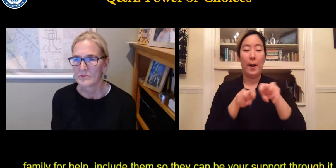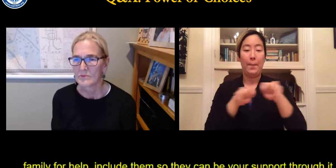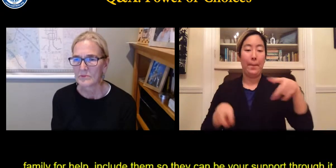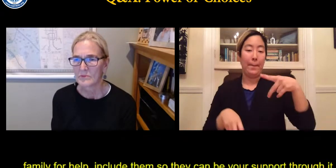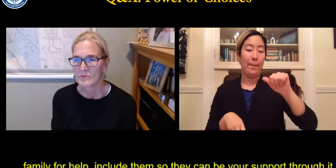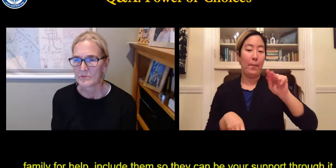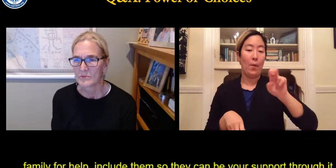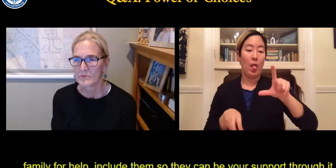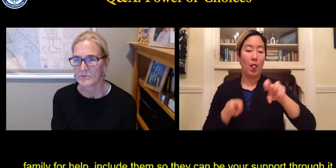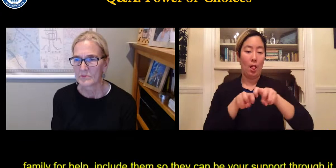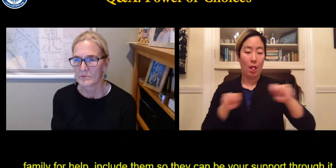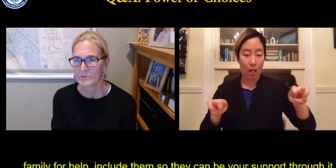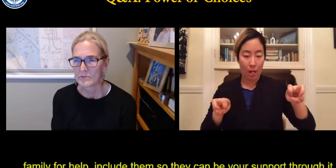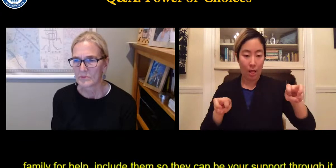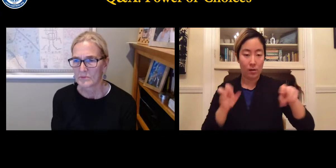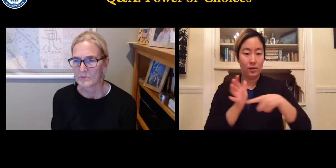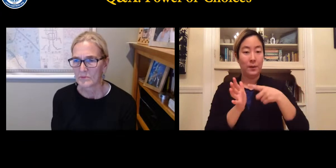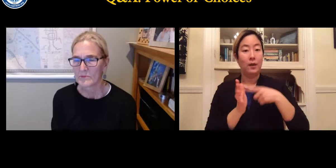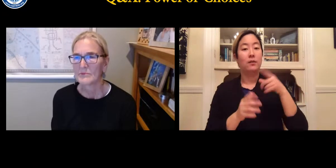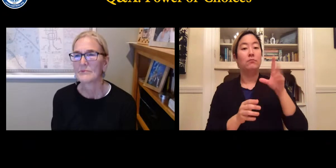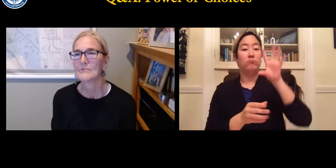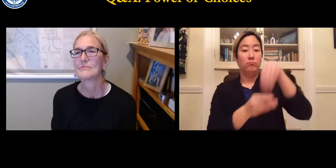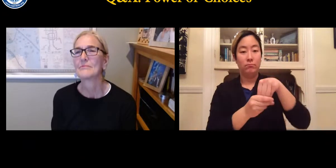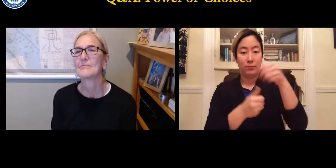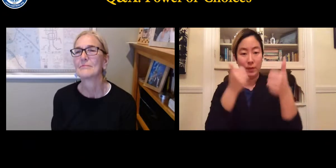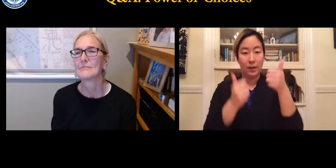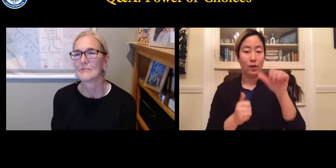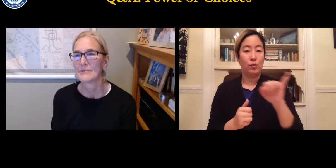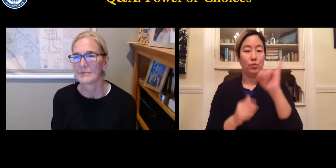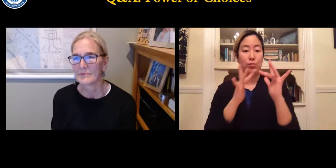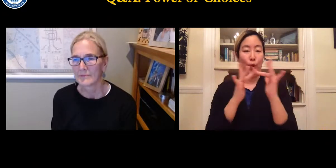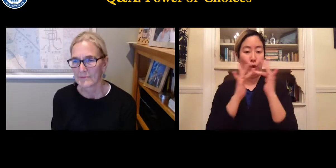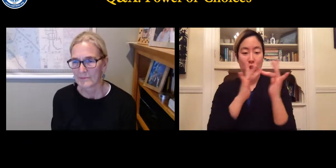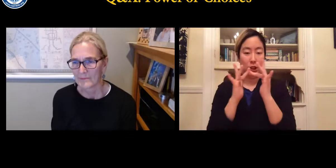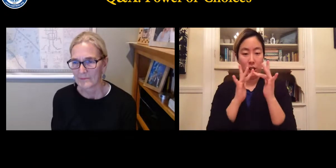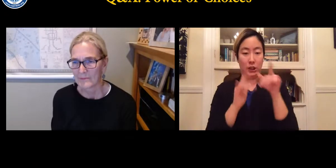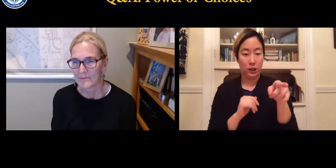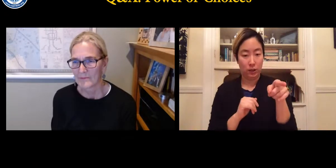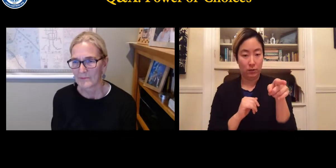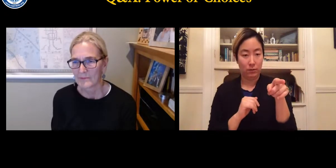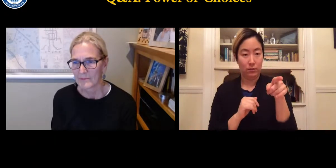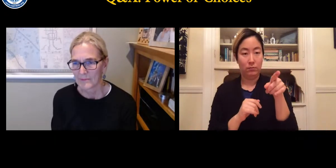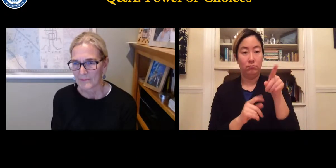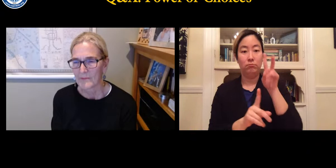it's a deaf individual with a private practice, they can apply to that insurance panel,